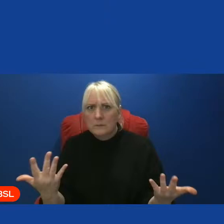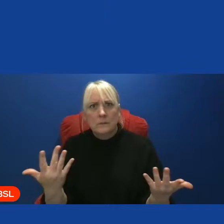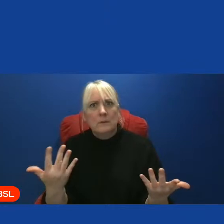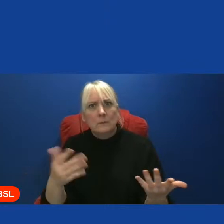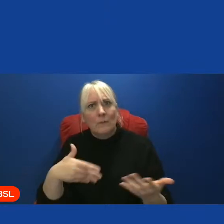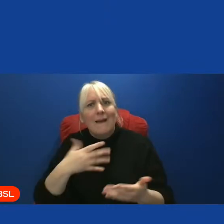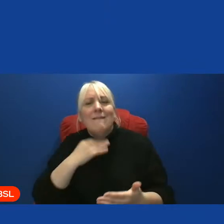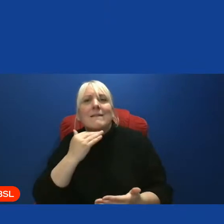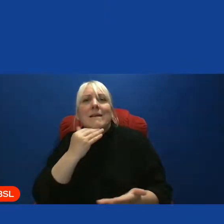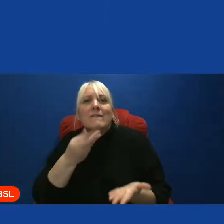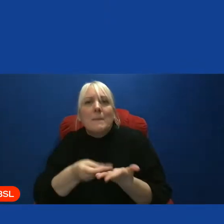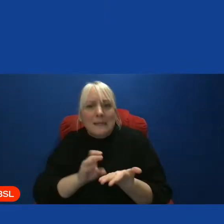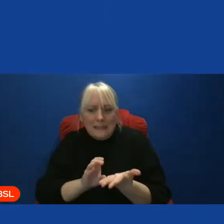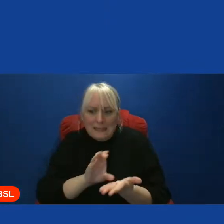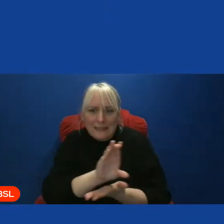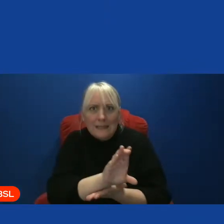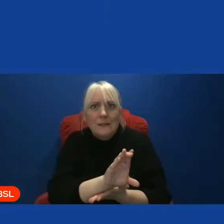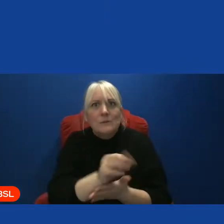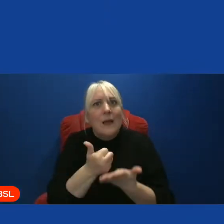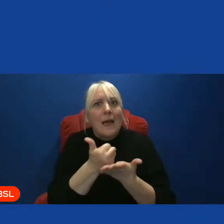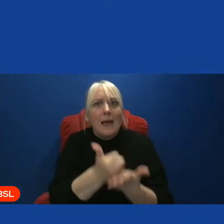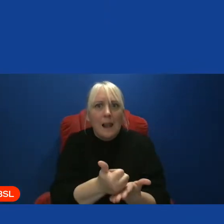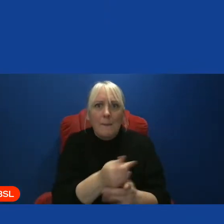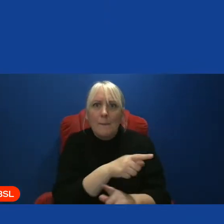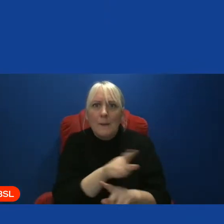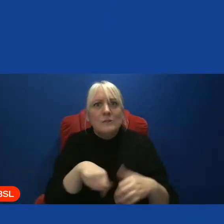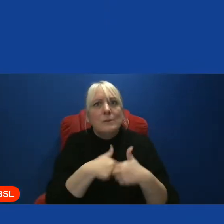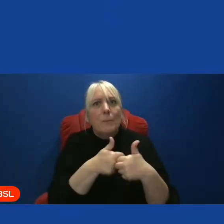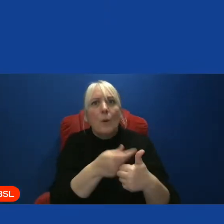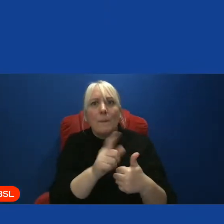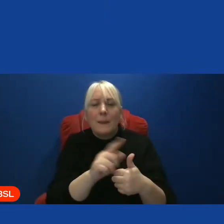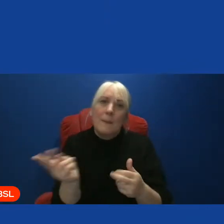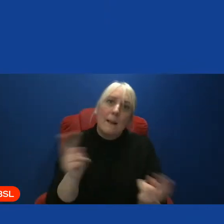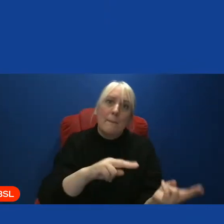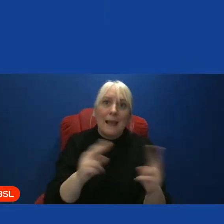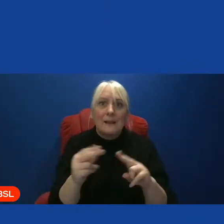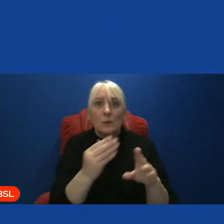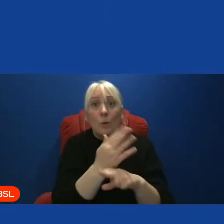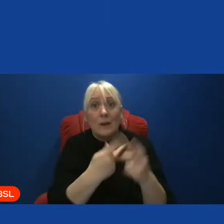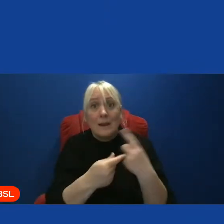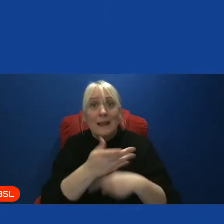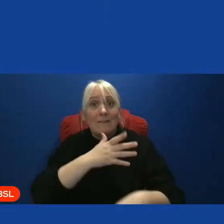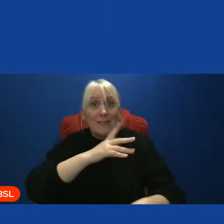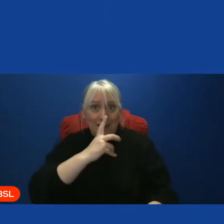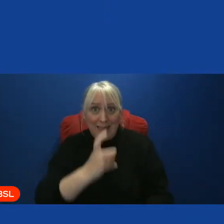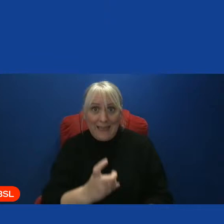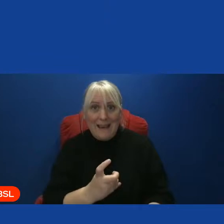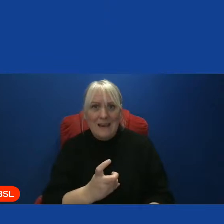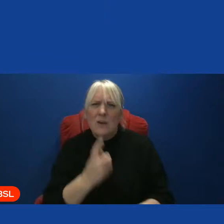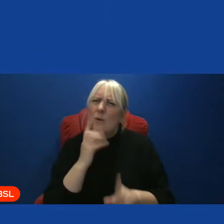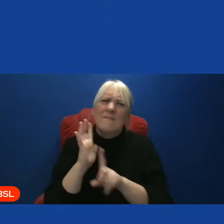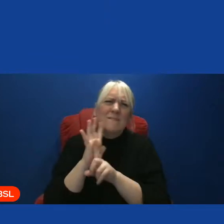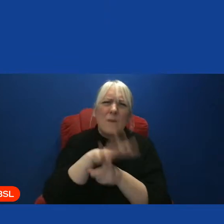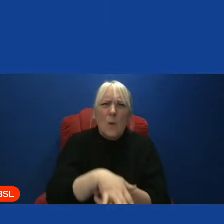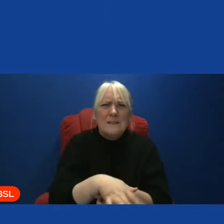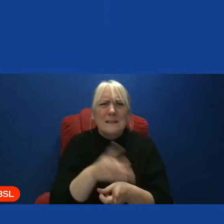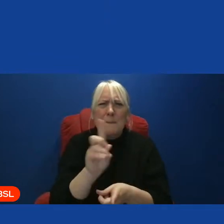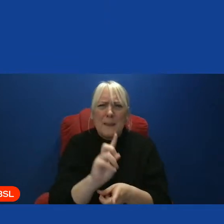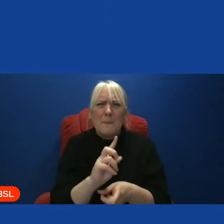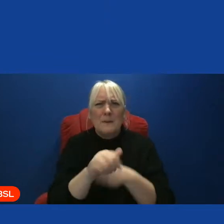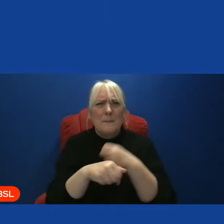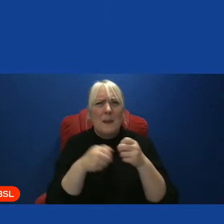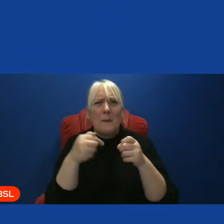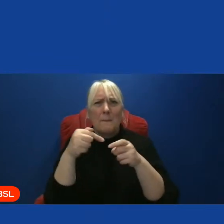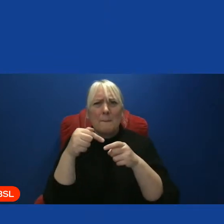poverty and enable them to have the support to go back to work if they are able, instead of forcing them deeper and